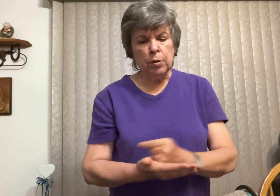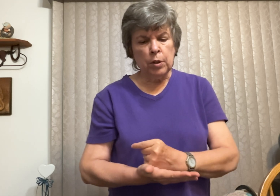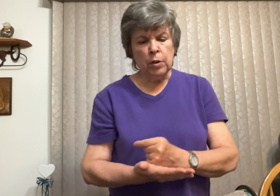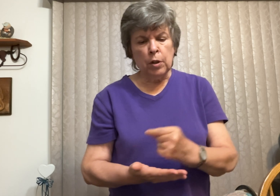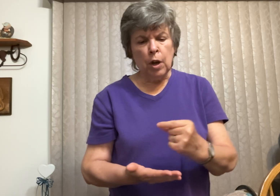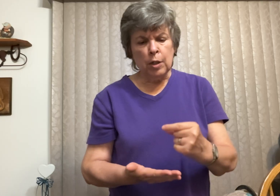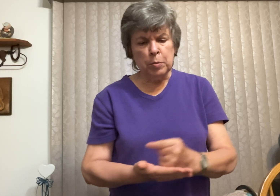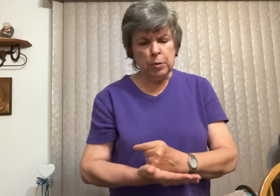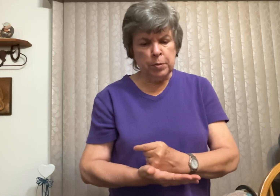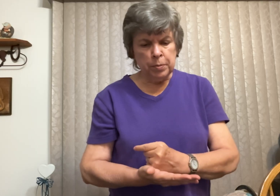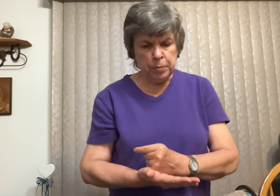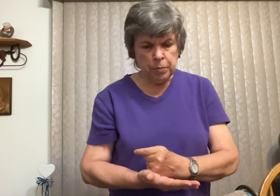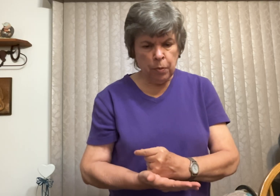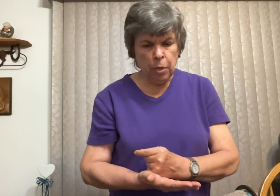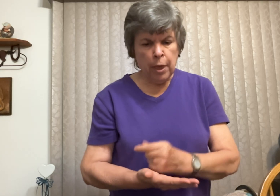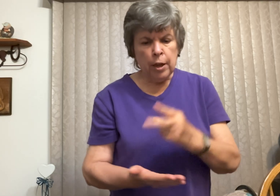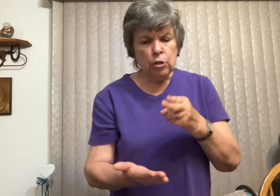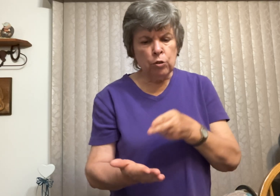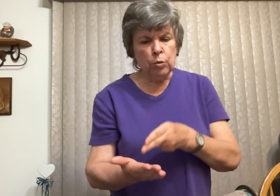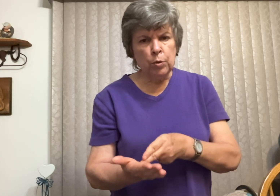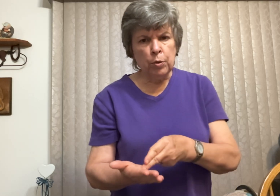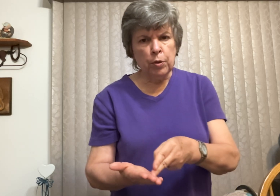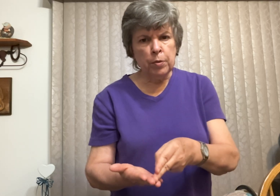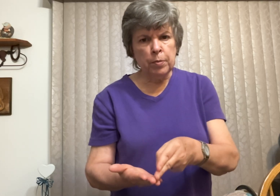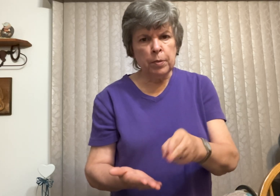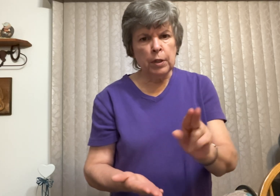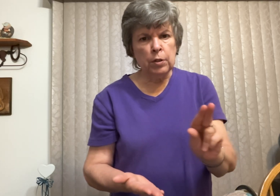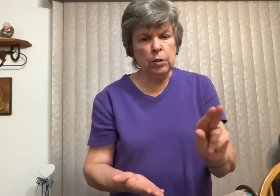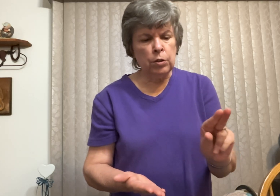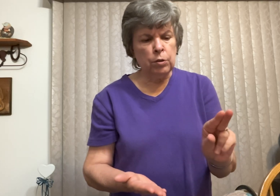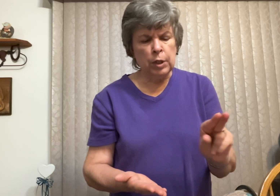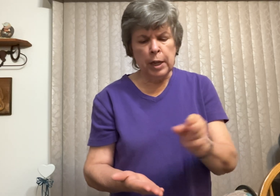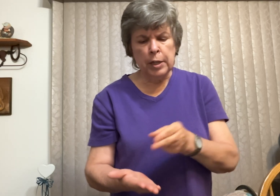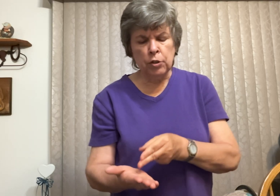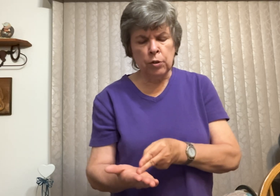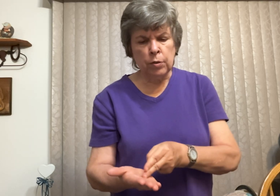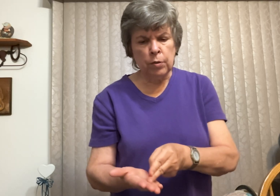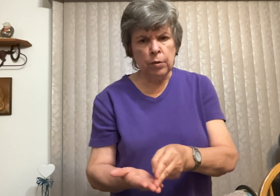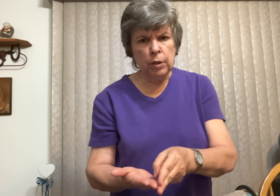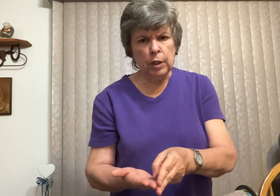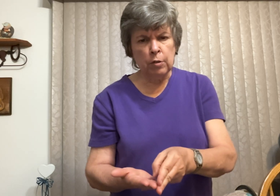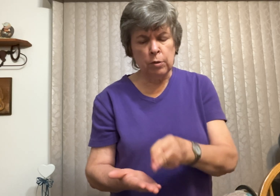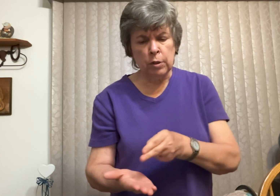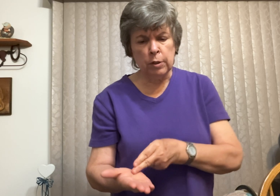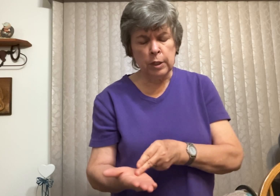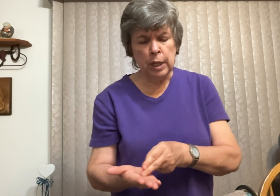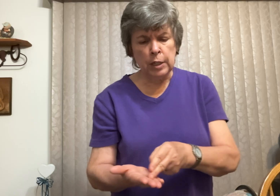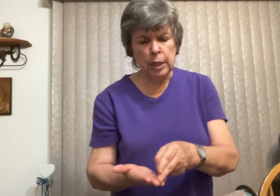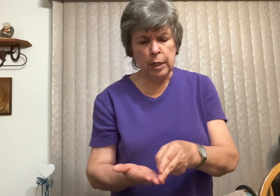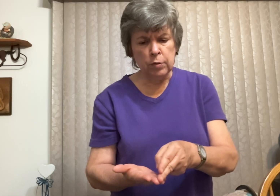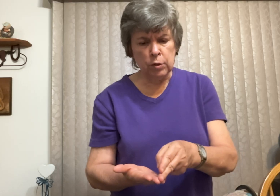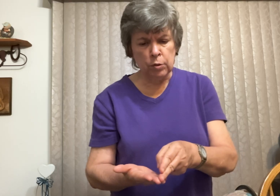the gospel. Truth, I do an H and go down the hand for